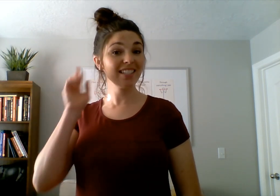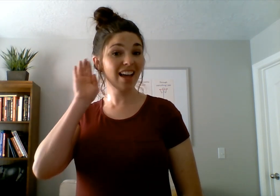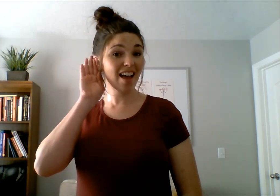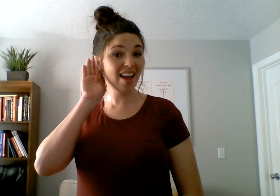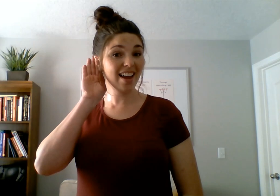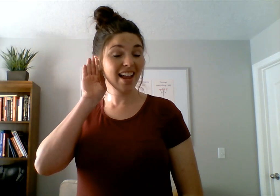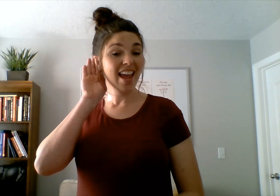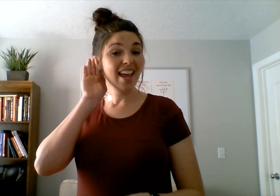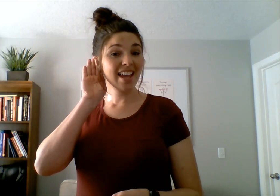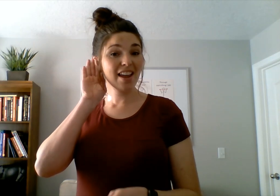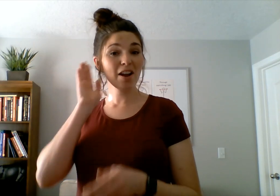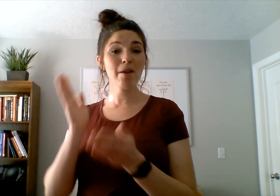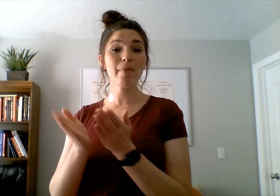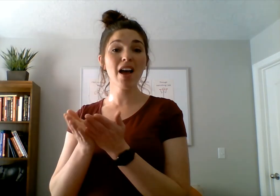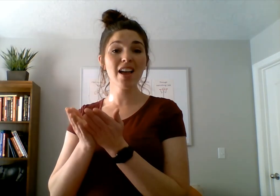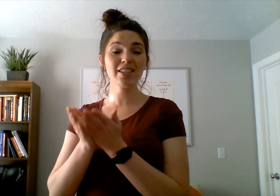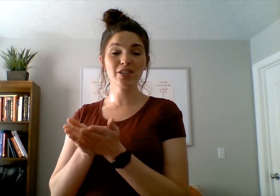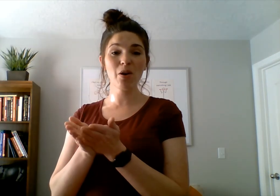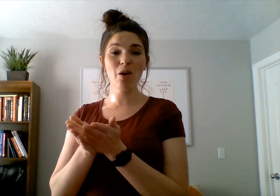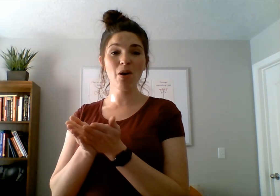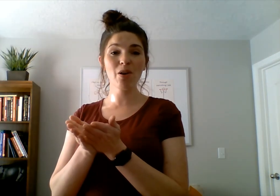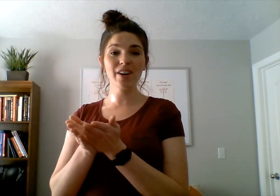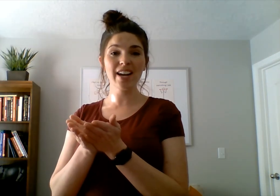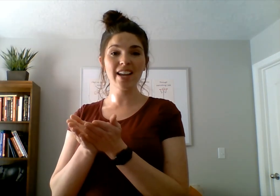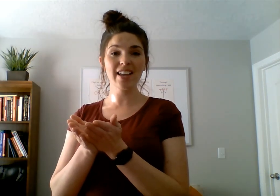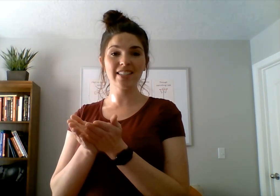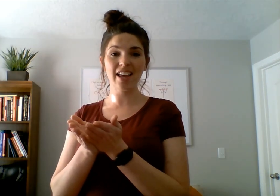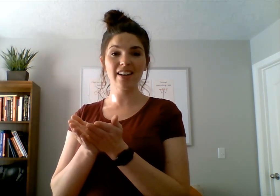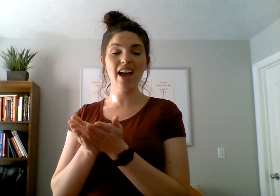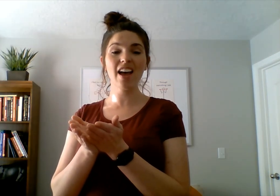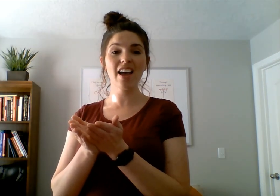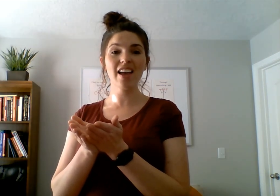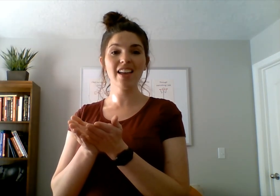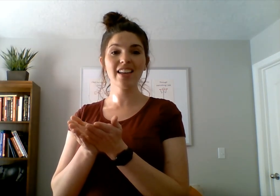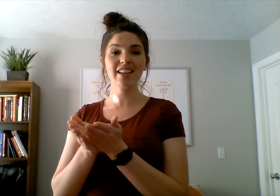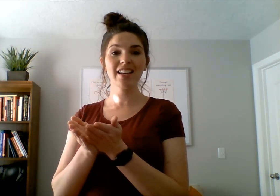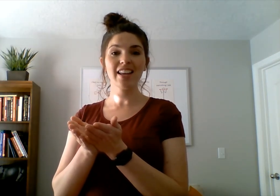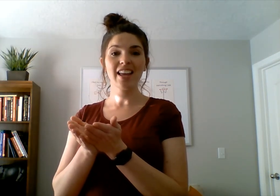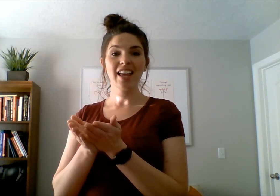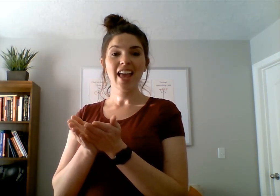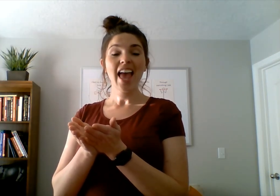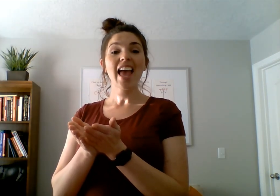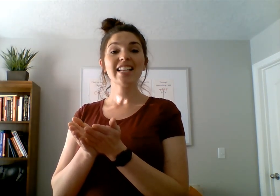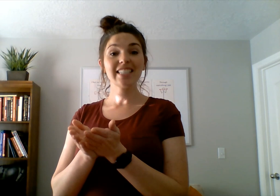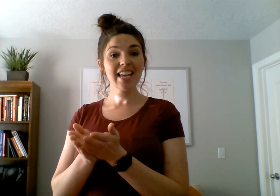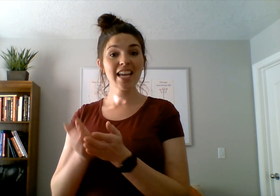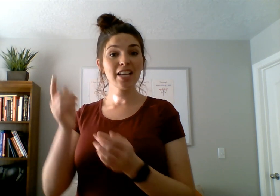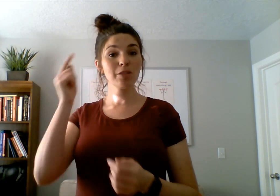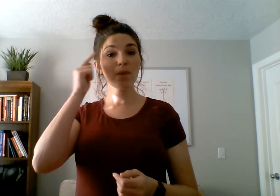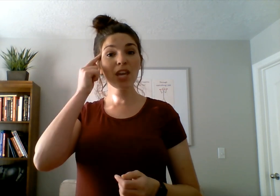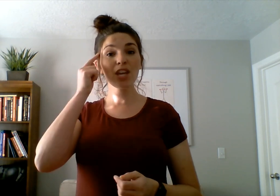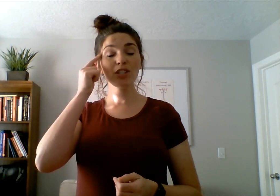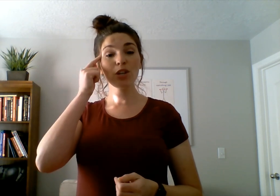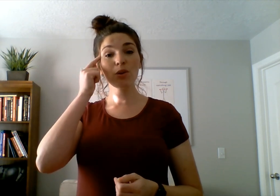side, hear my stories at night and teach me to